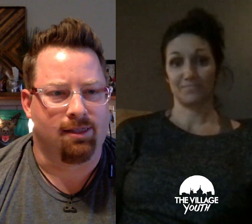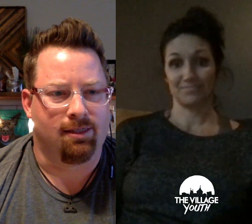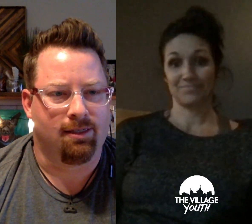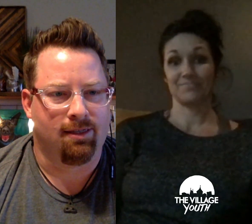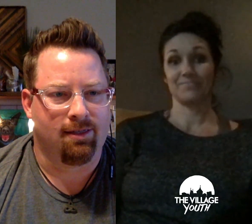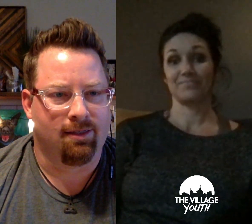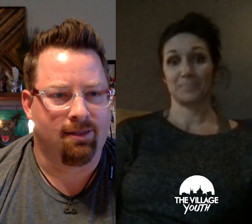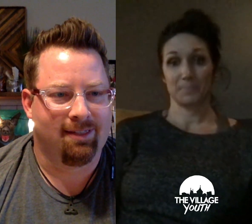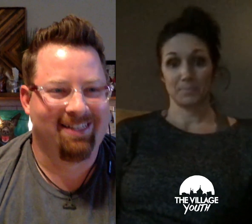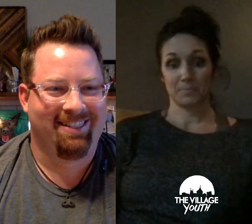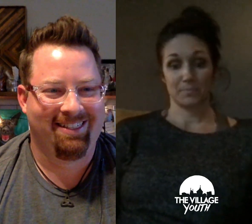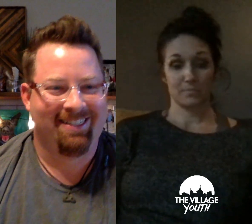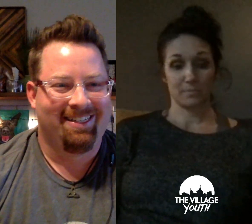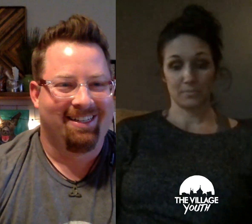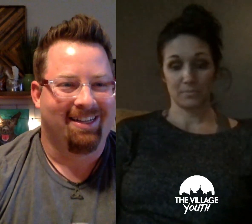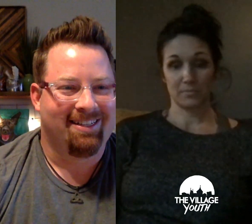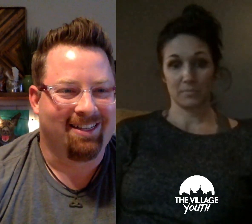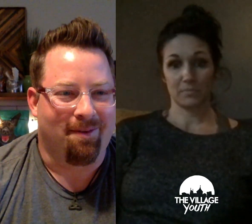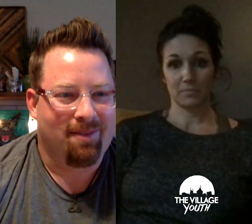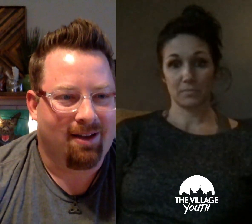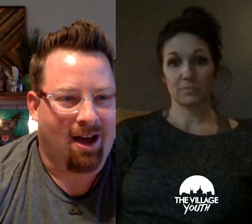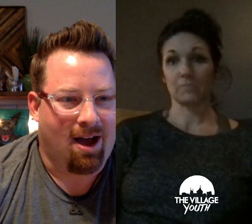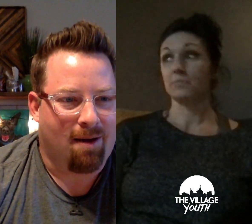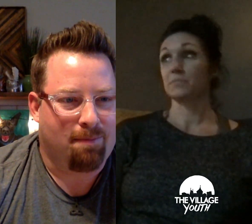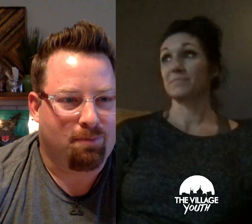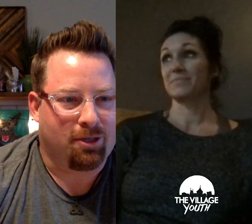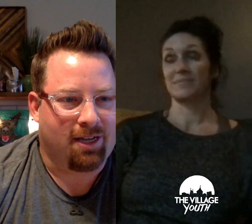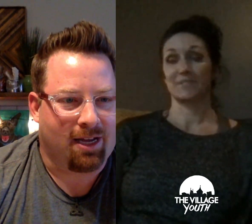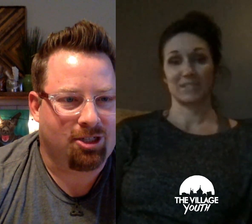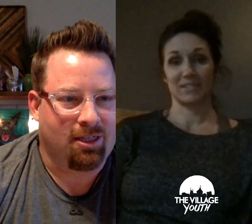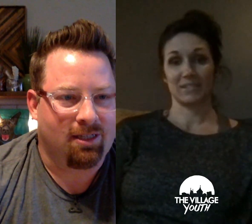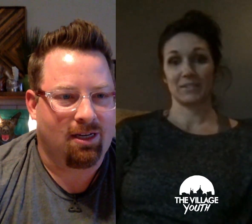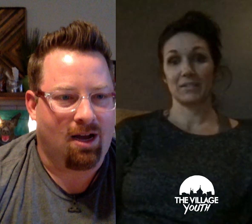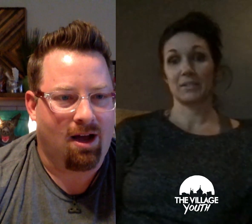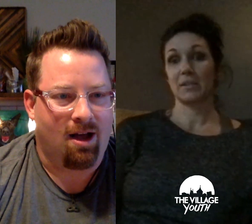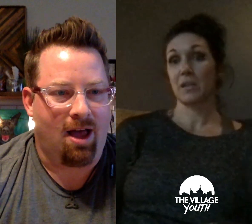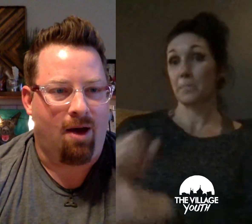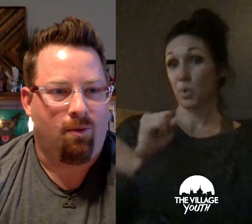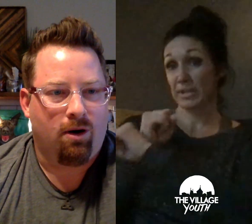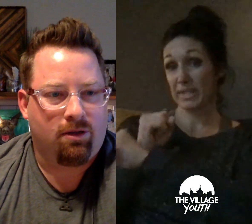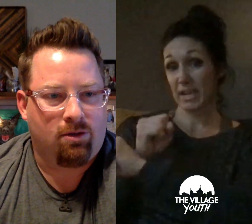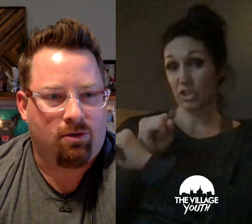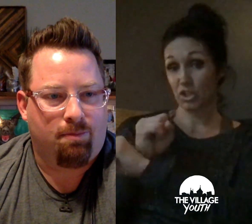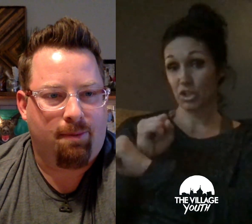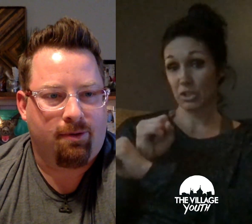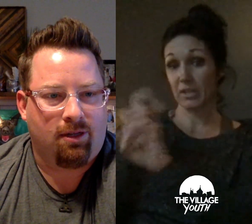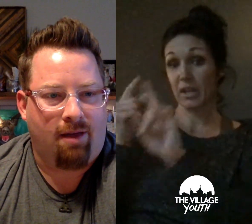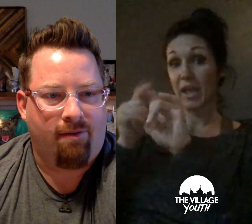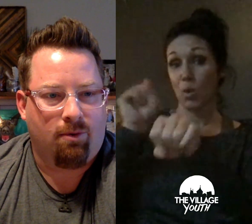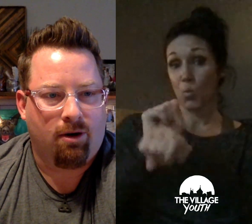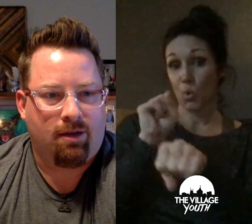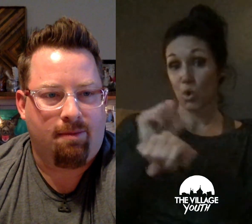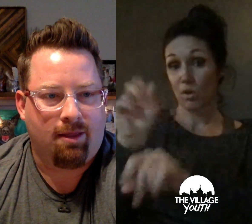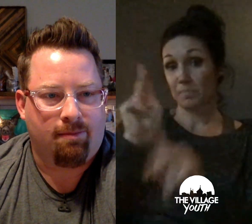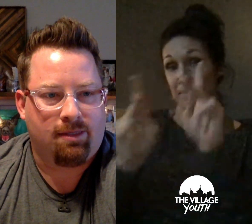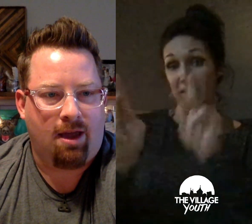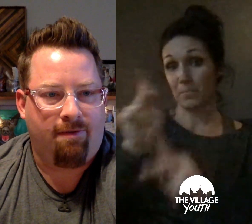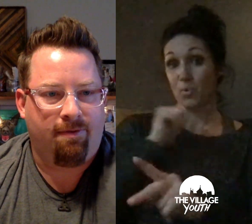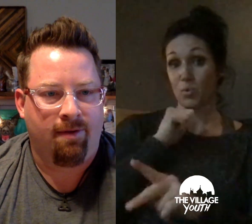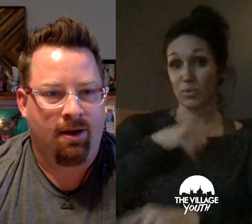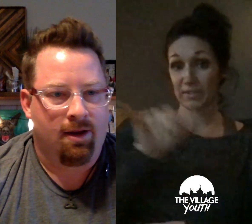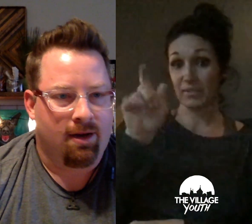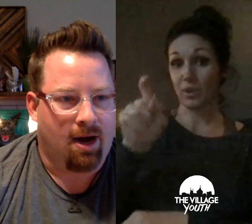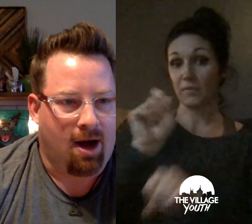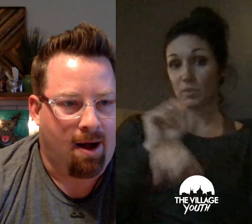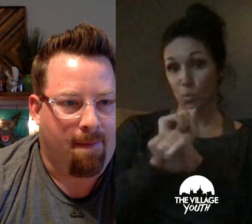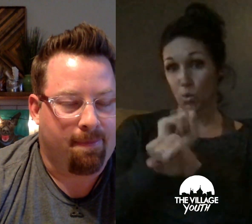saw Texas. The kids are saying these days. I don't know. Yeah. Yep. Protection at work, so people still having to work, keeping them